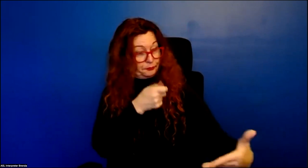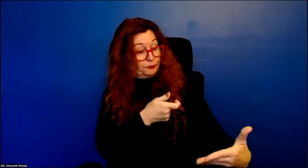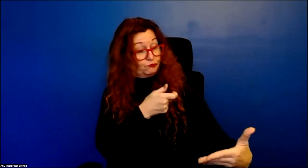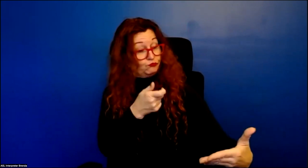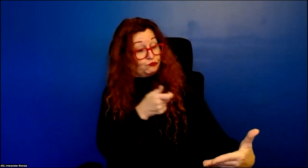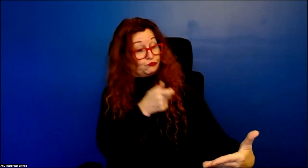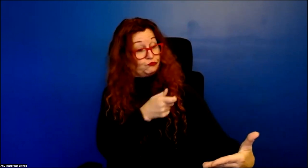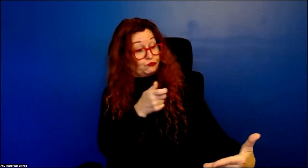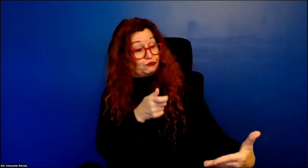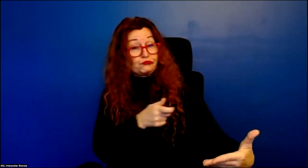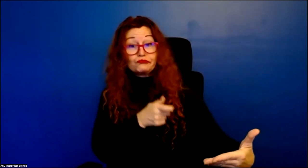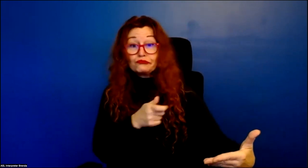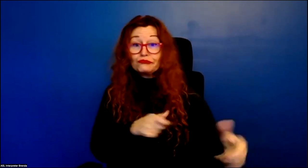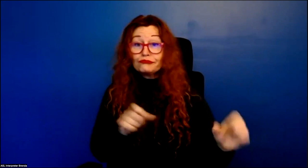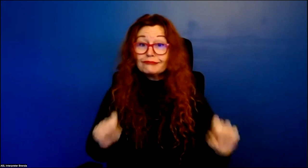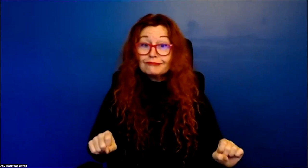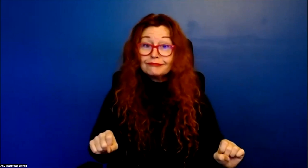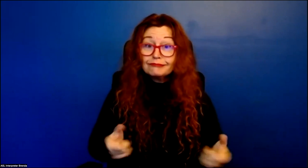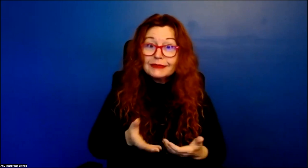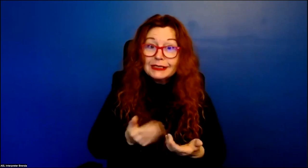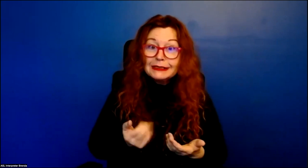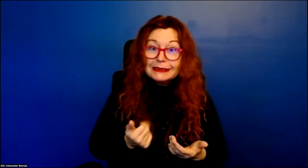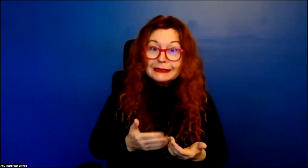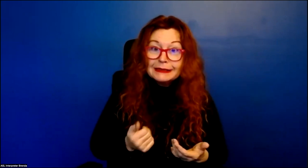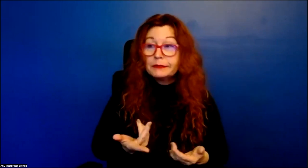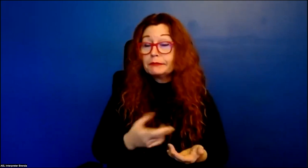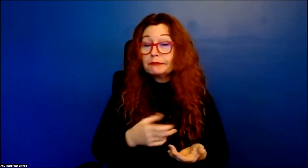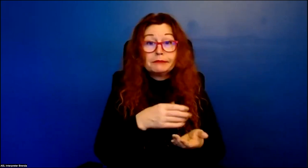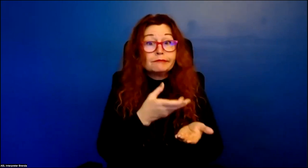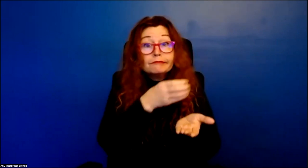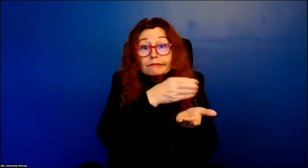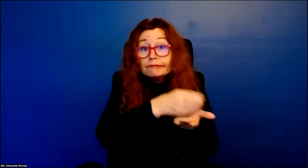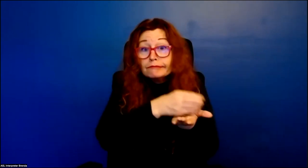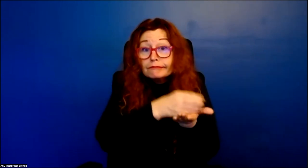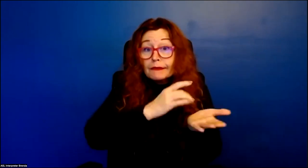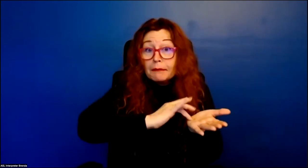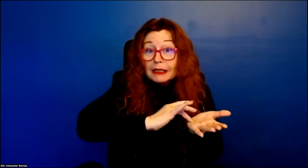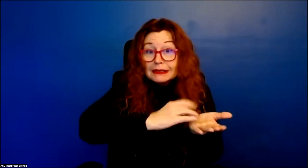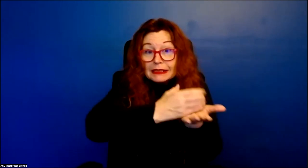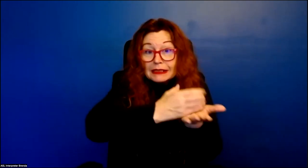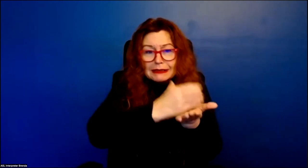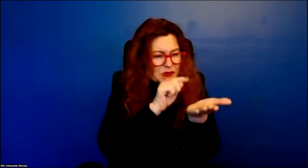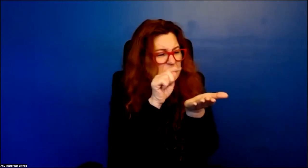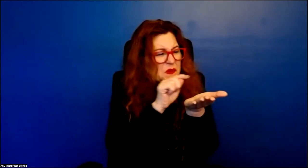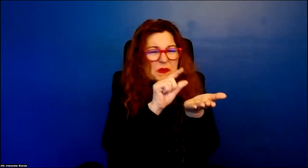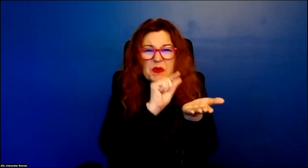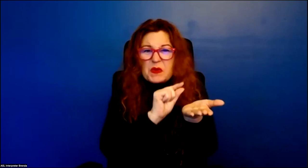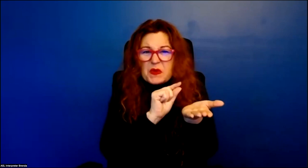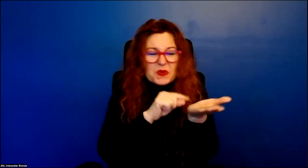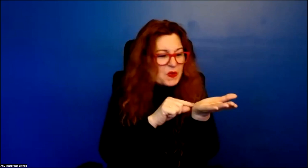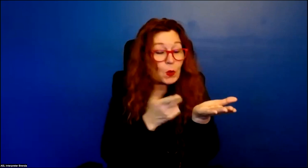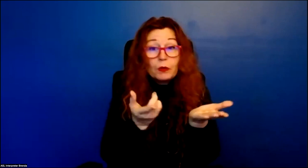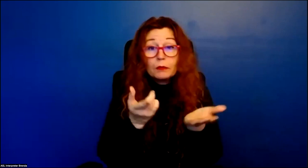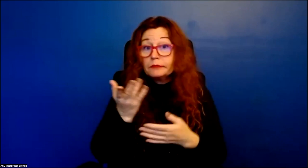on a medicine bottle, or print on a bank statement, or just any type of information that is unlegible for